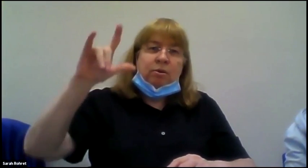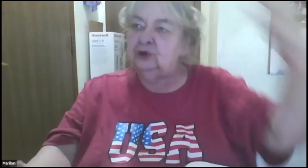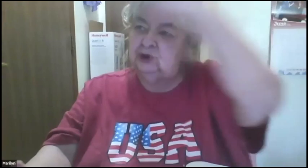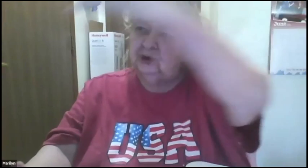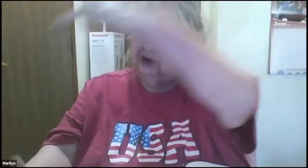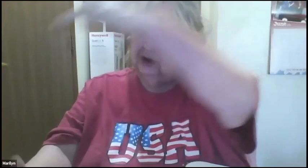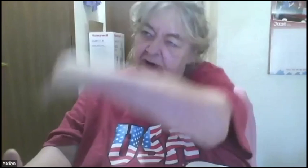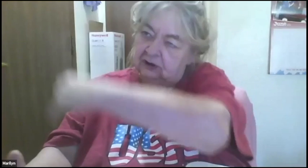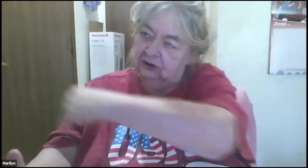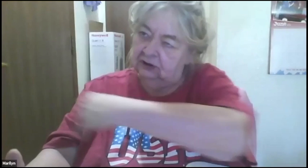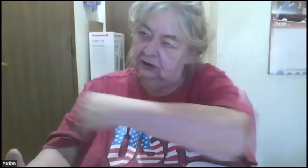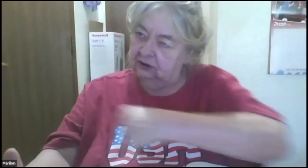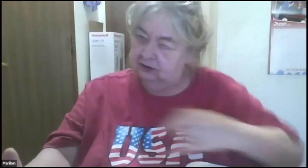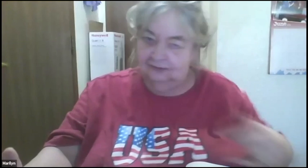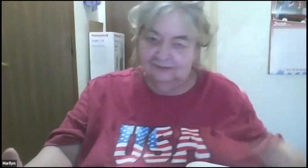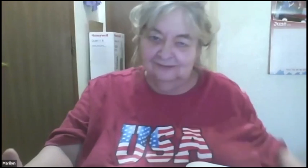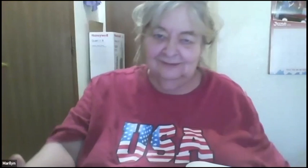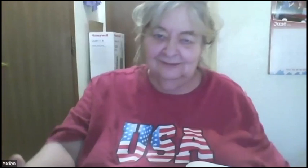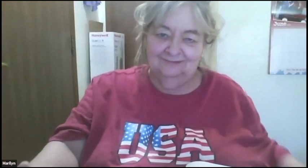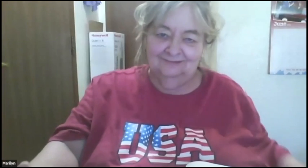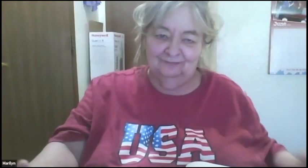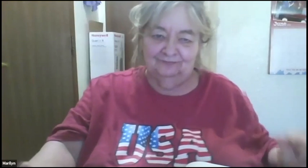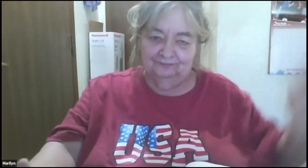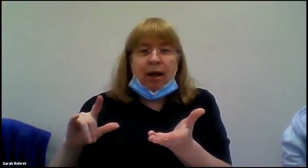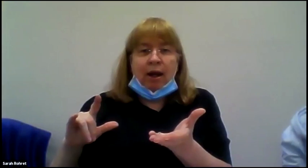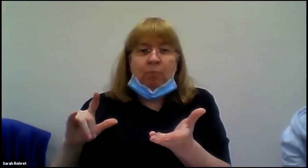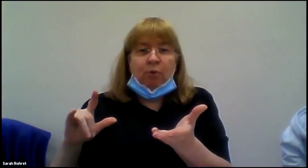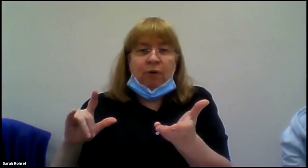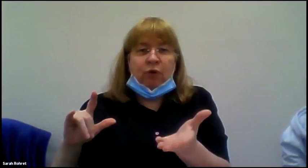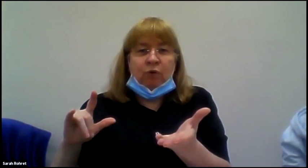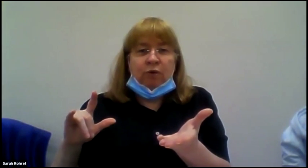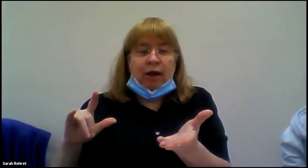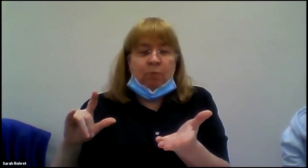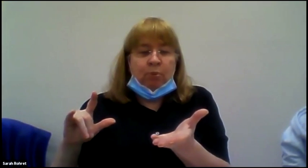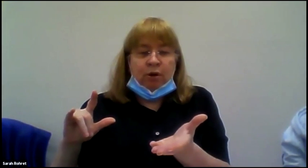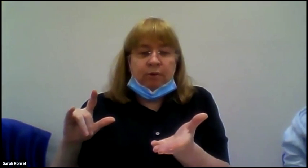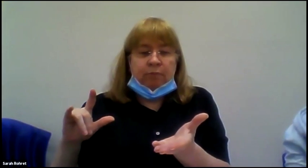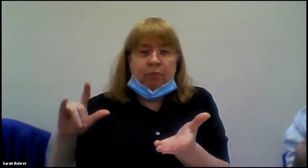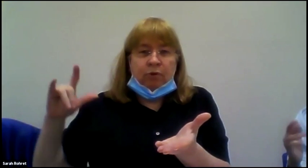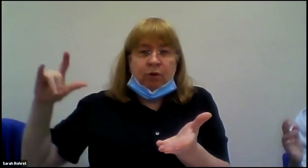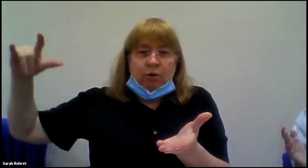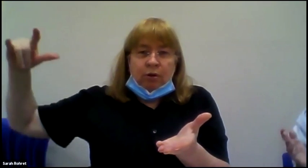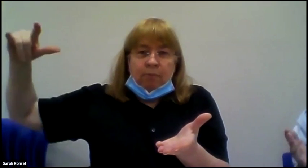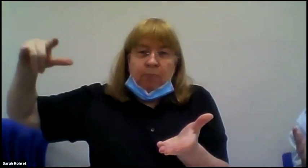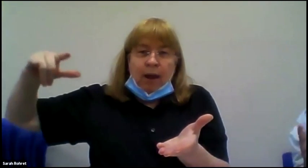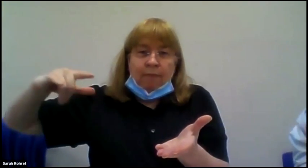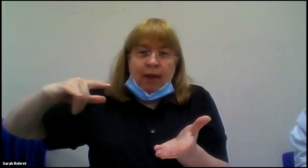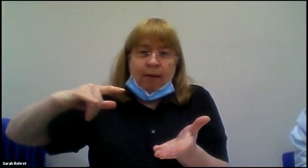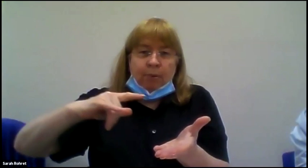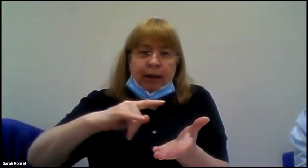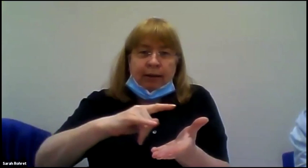Whoosh. Flying. If you want airport, if you're going to the airport, you're going to have that plane